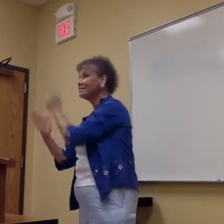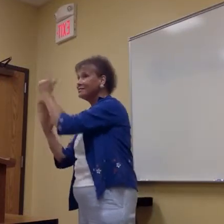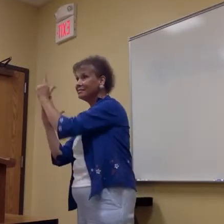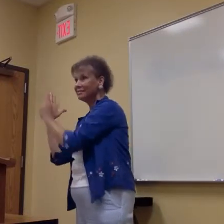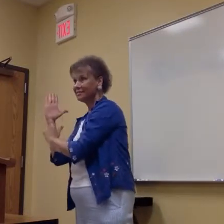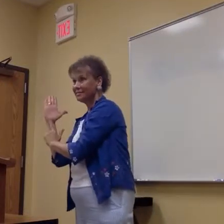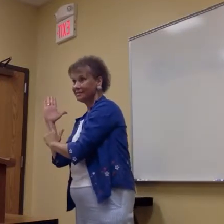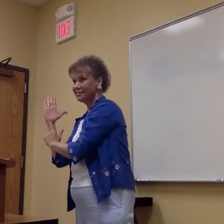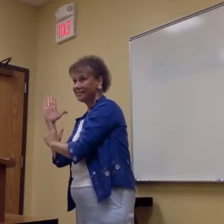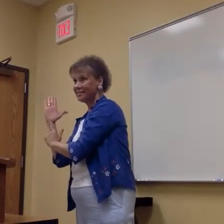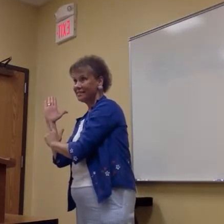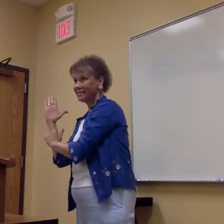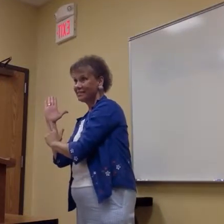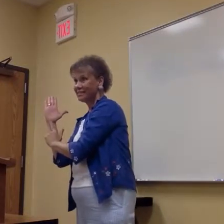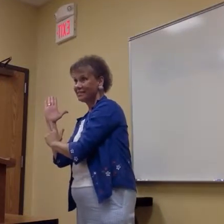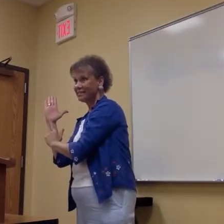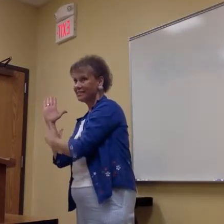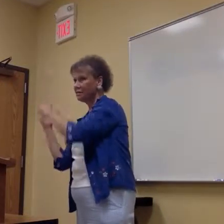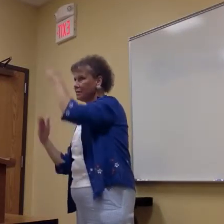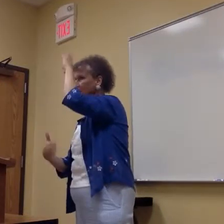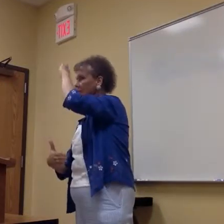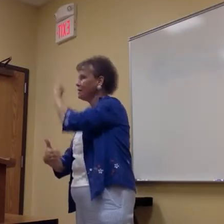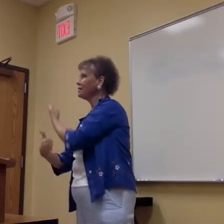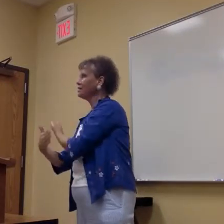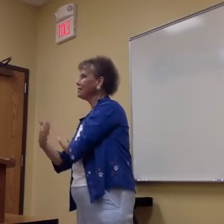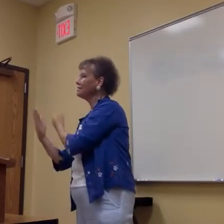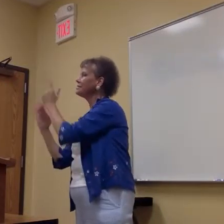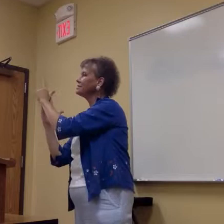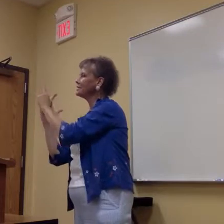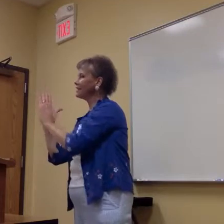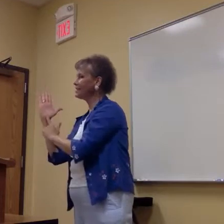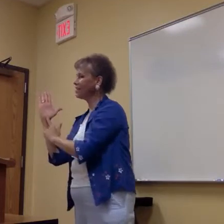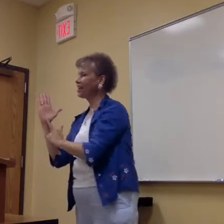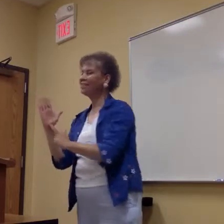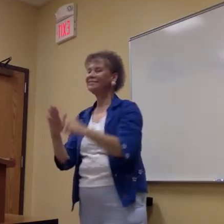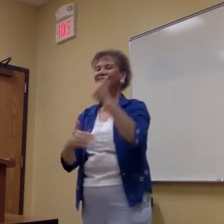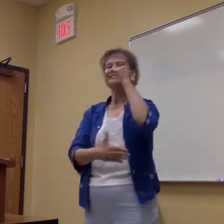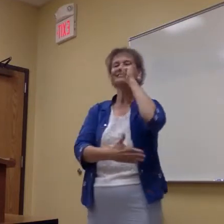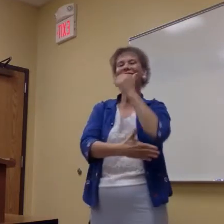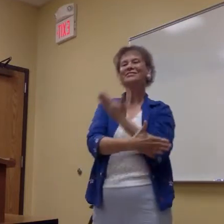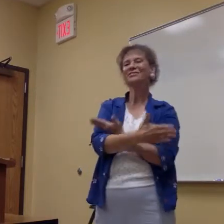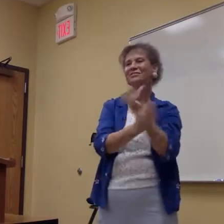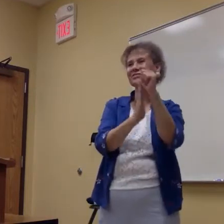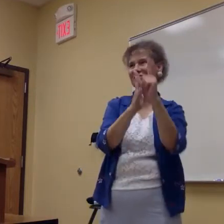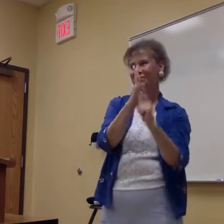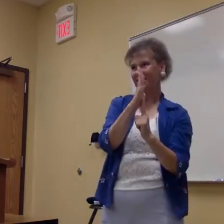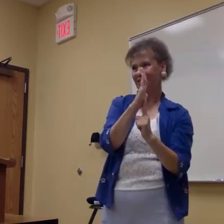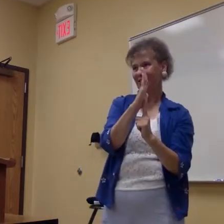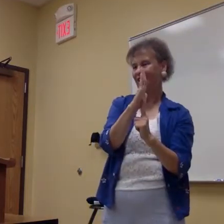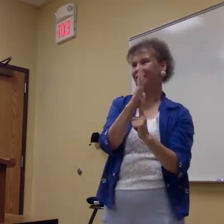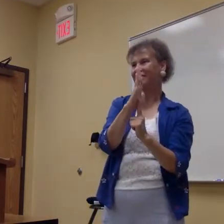Baby-in-law? Son-in-law. Son-in-law. Son-in-law. Daughter-in-law. Daughter-in-law.